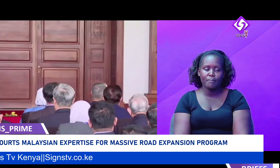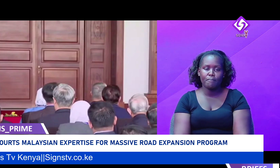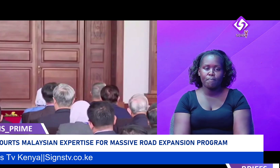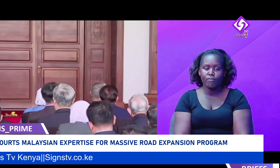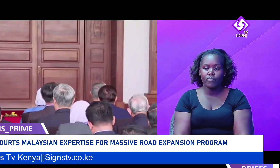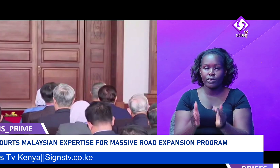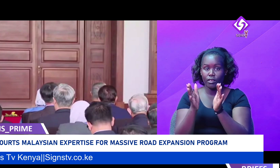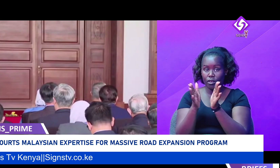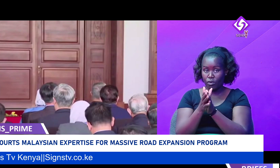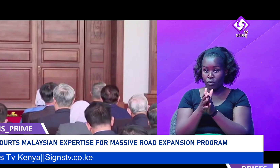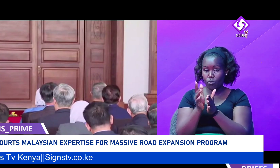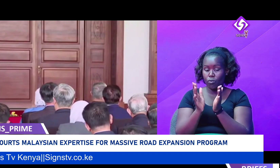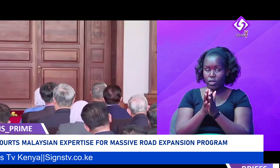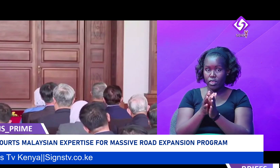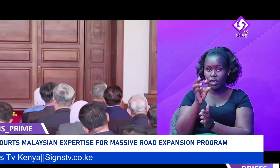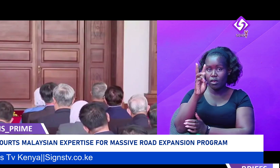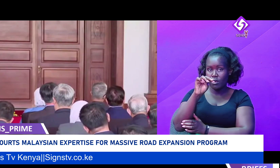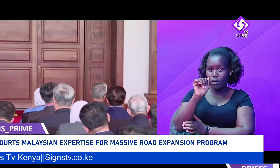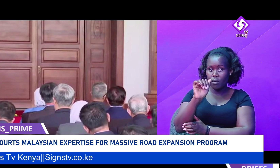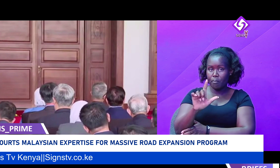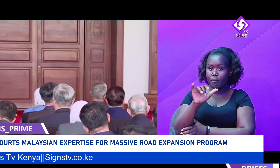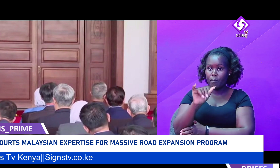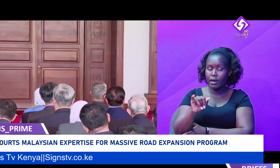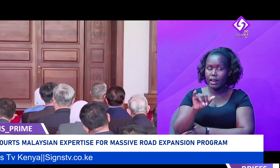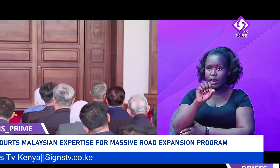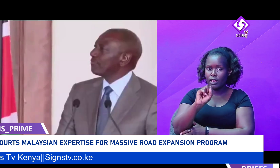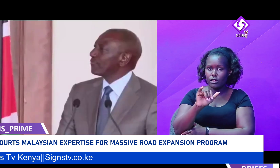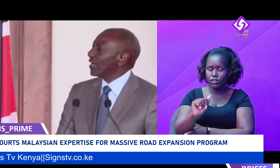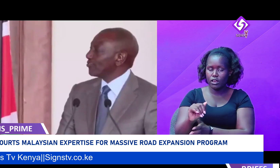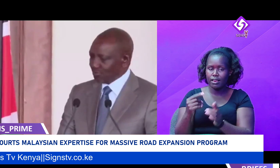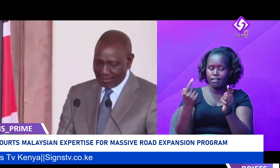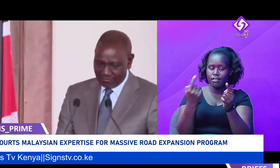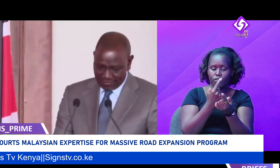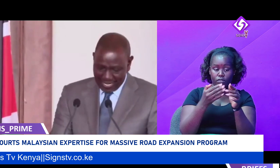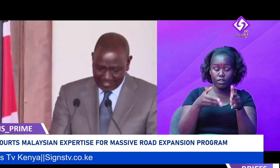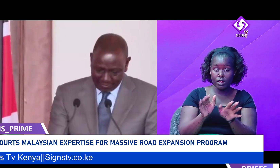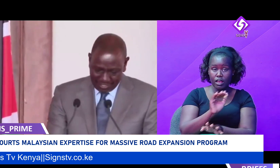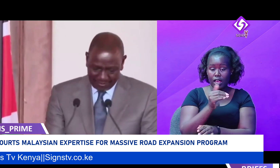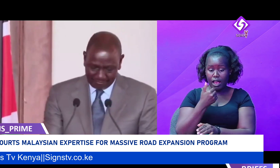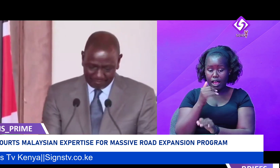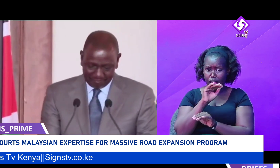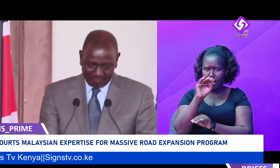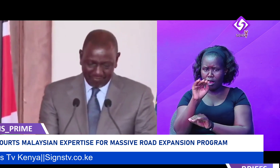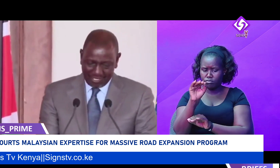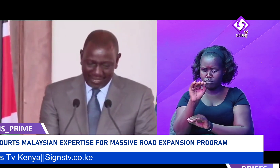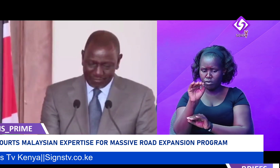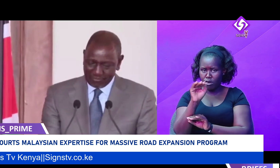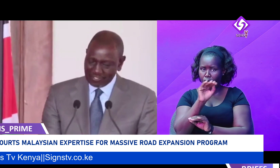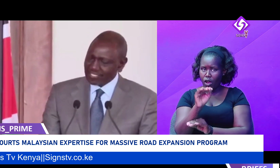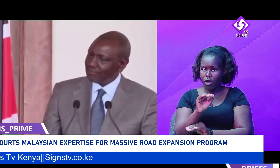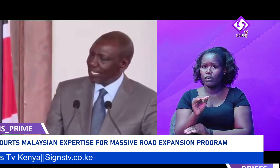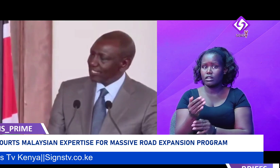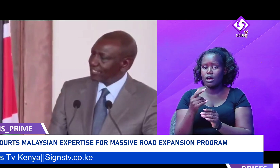With Malaysia in many ways, and as you have asked me, I will